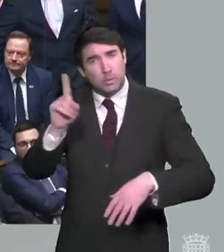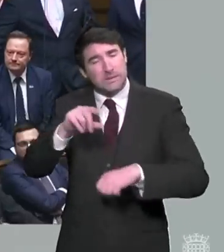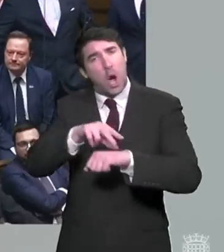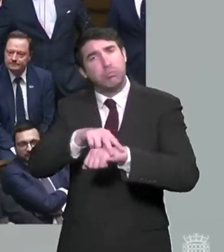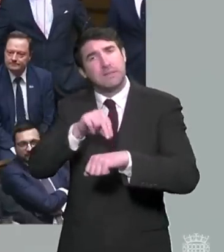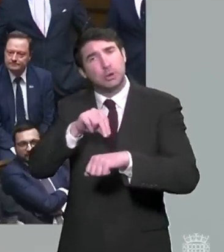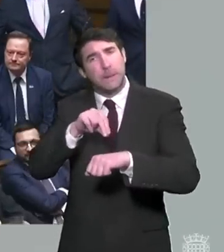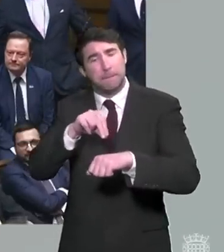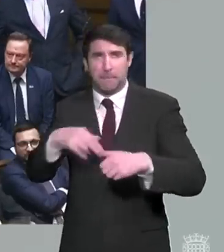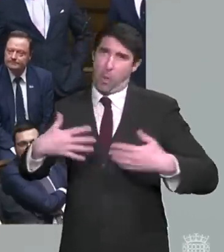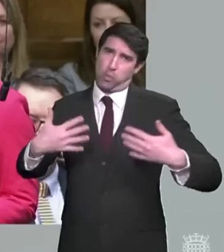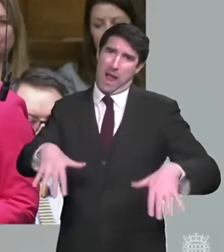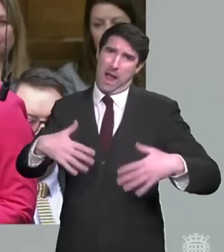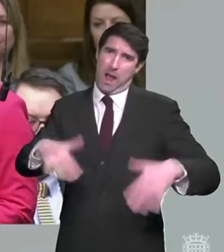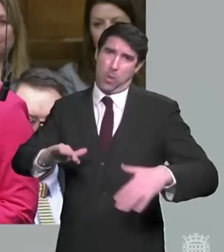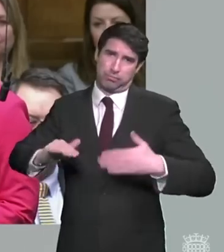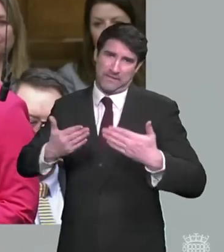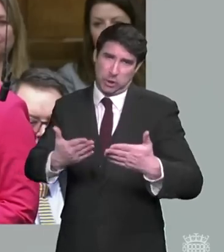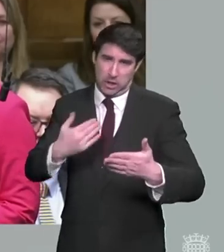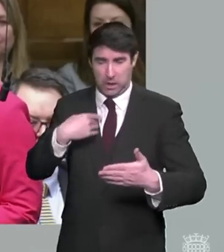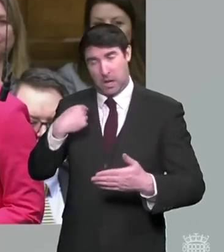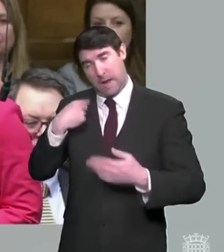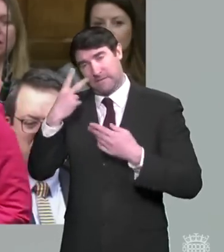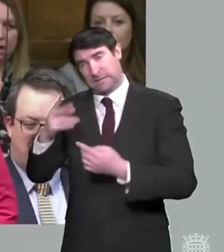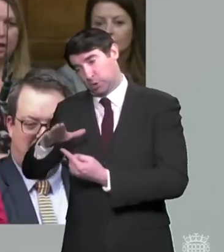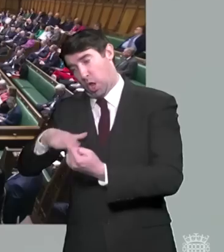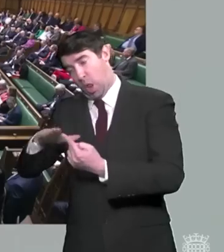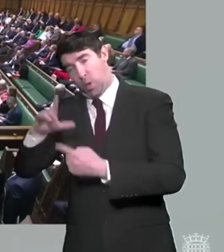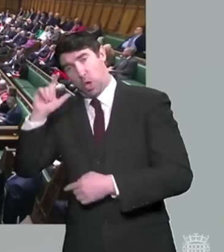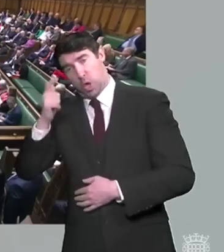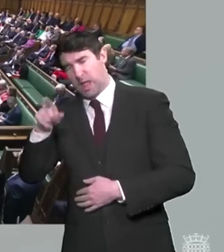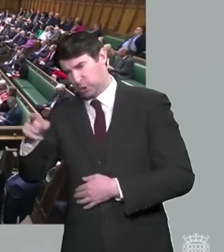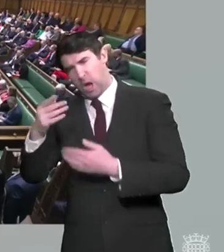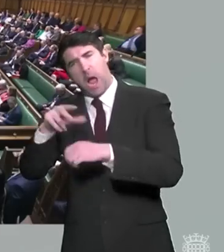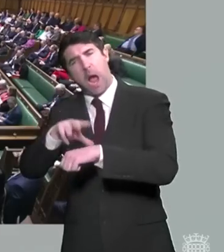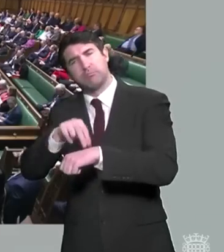for National Apprenticeship Week, are a great pathway into work?